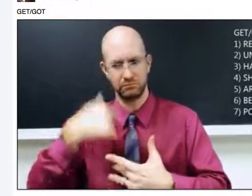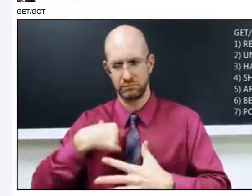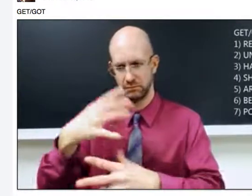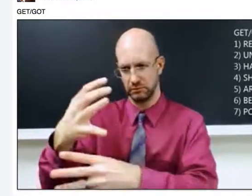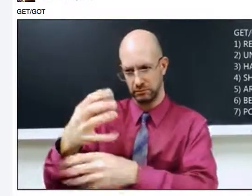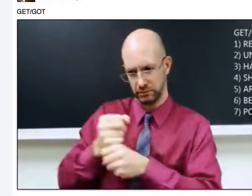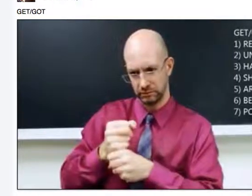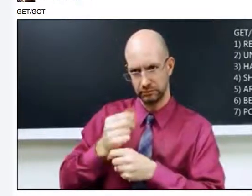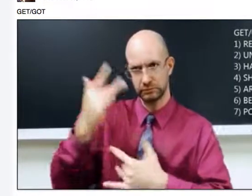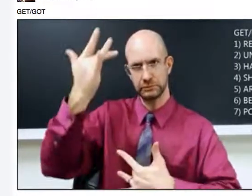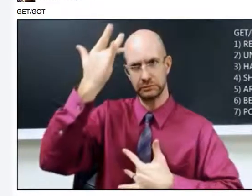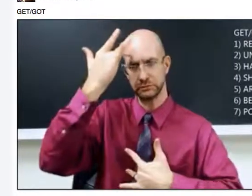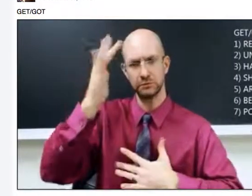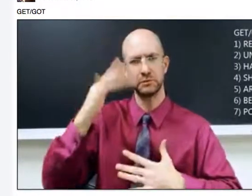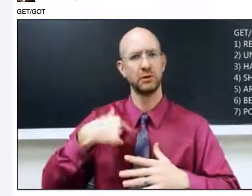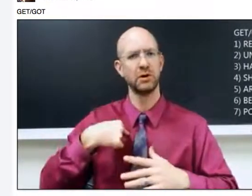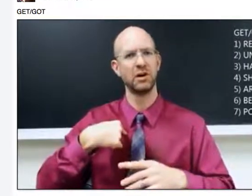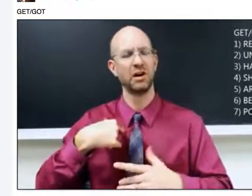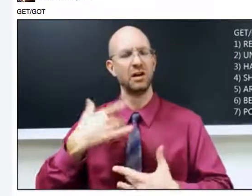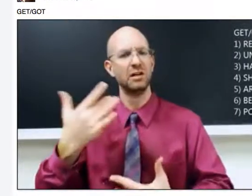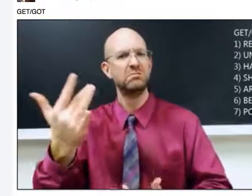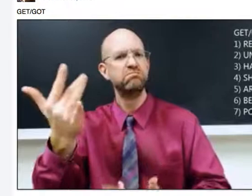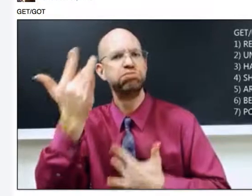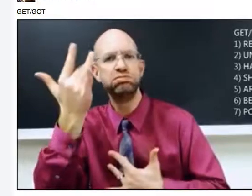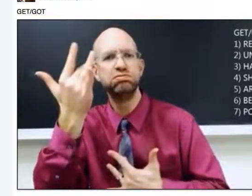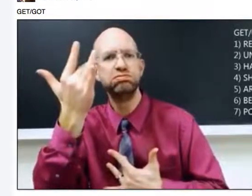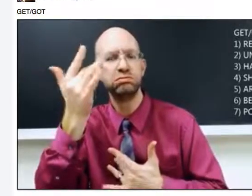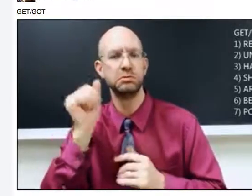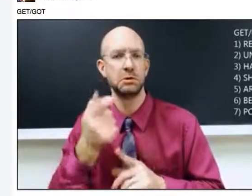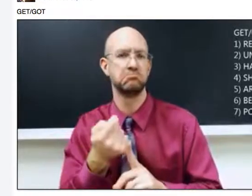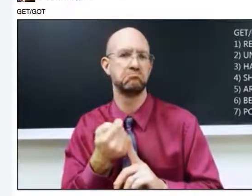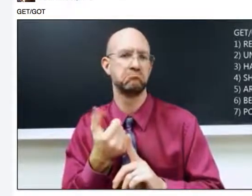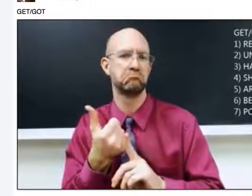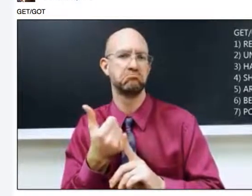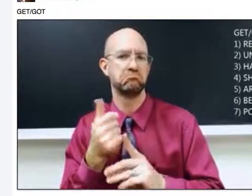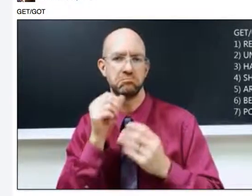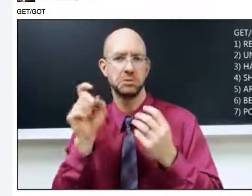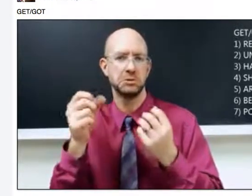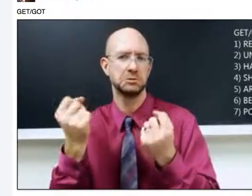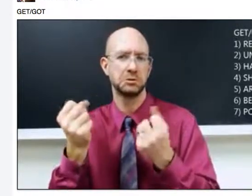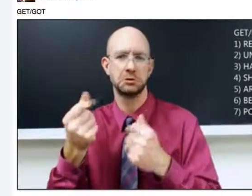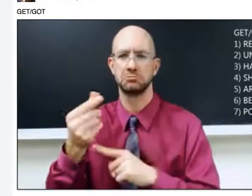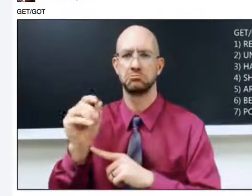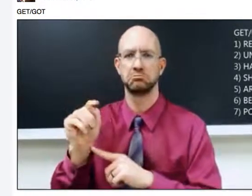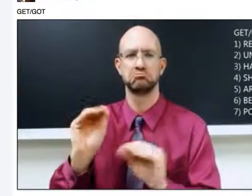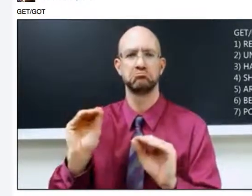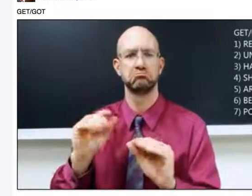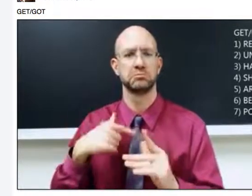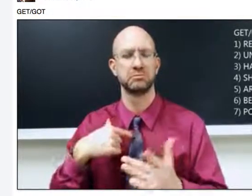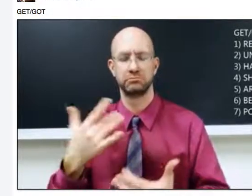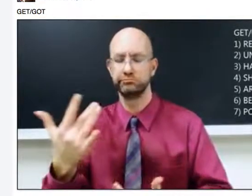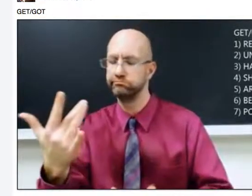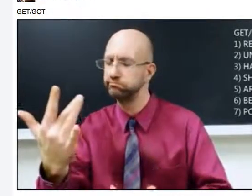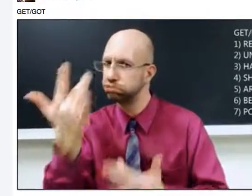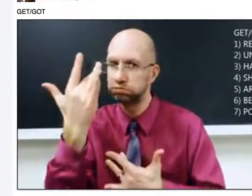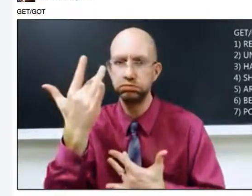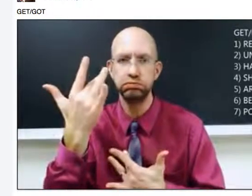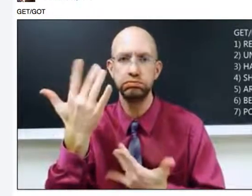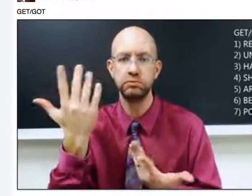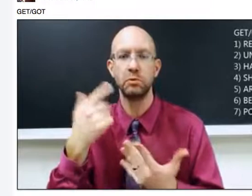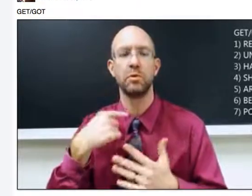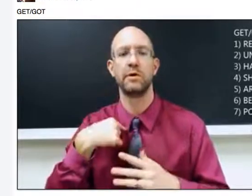I got sick. You didn't necessarily get it. You can delete that sign because the